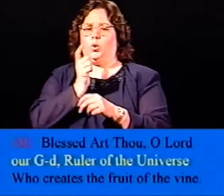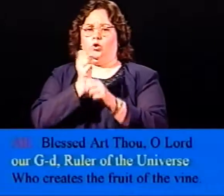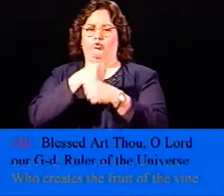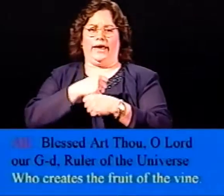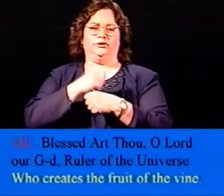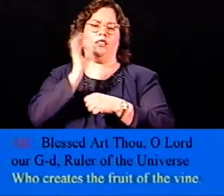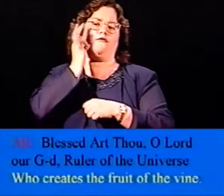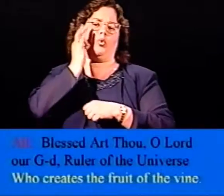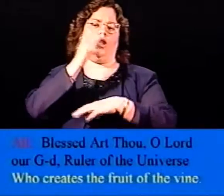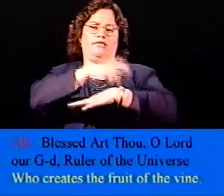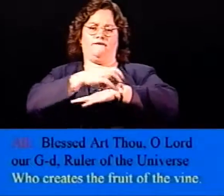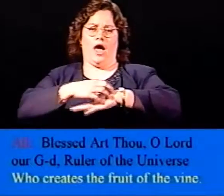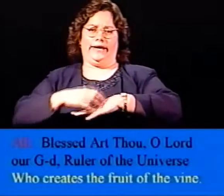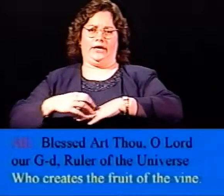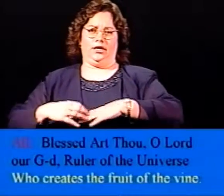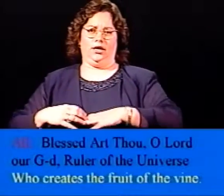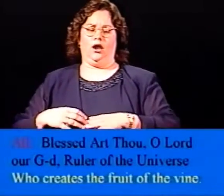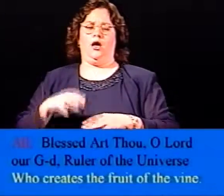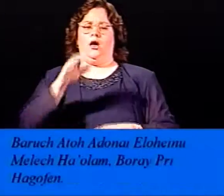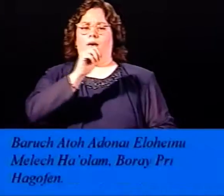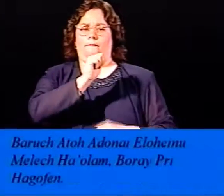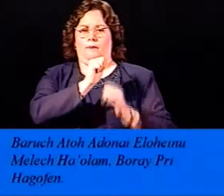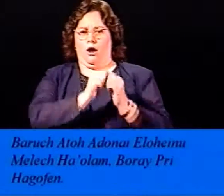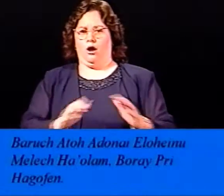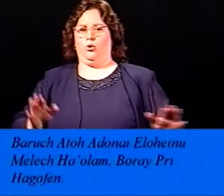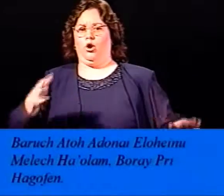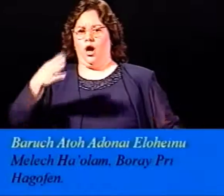universe, who creates the fruit of the vine.